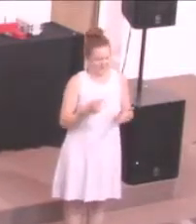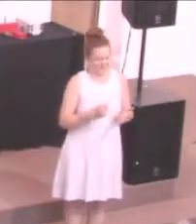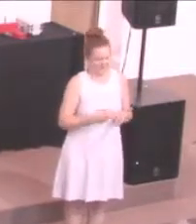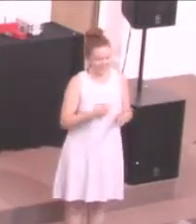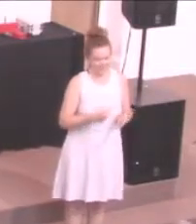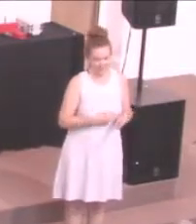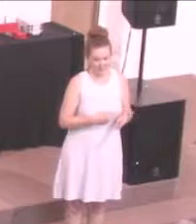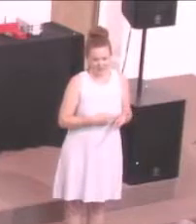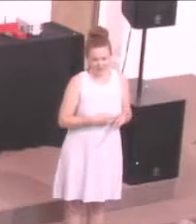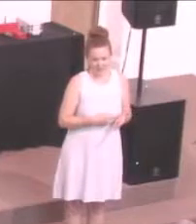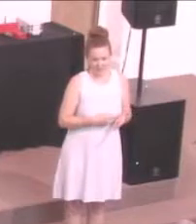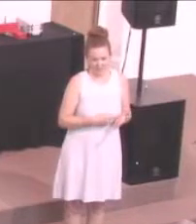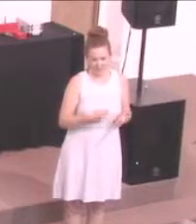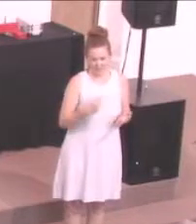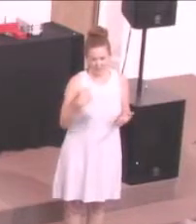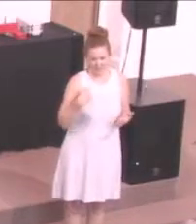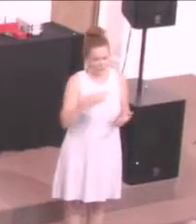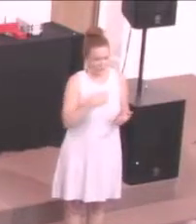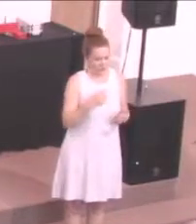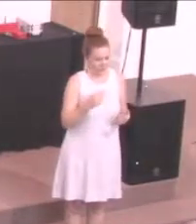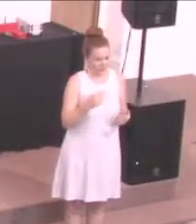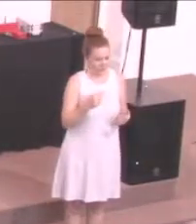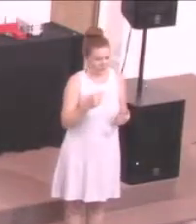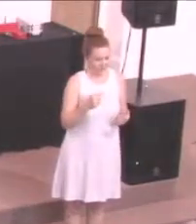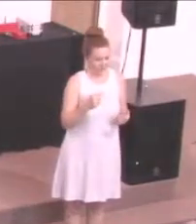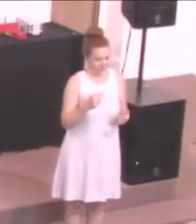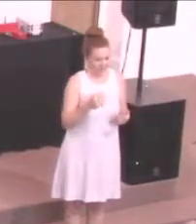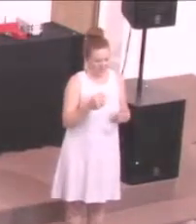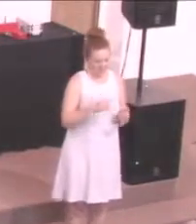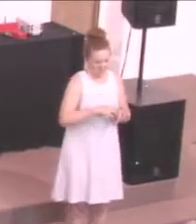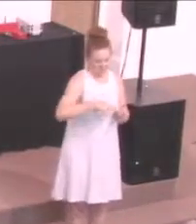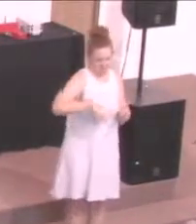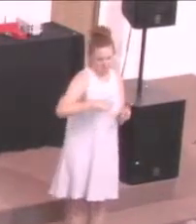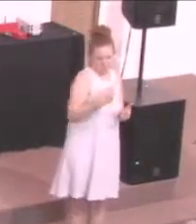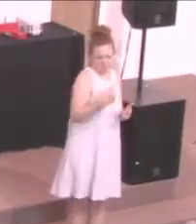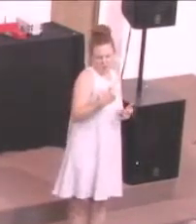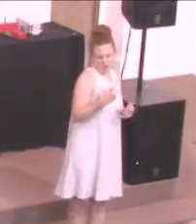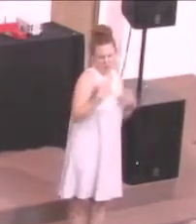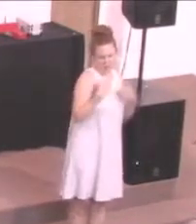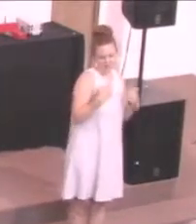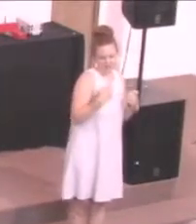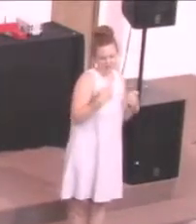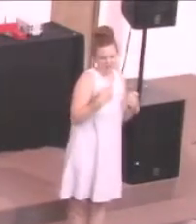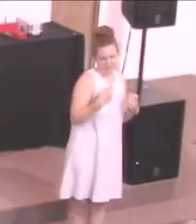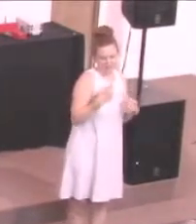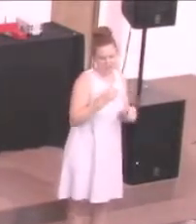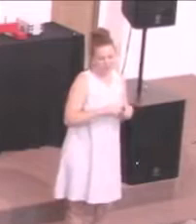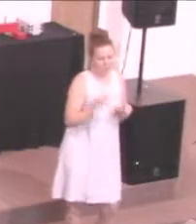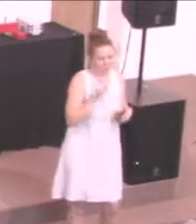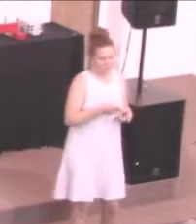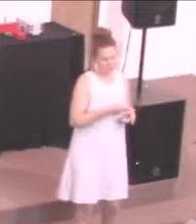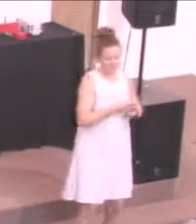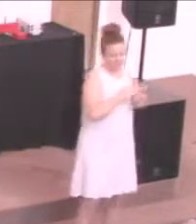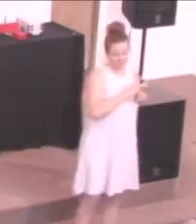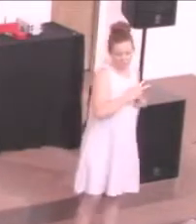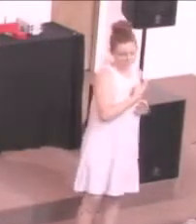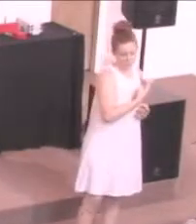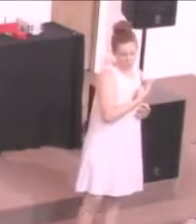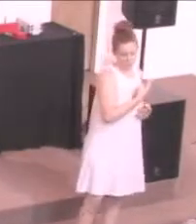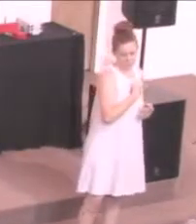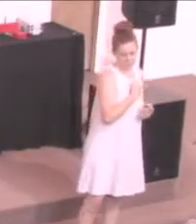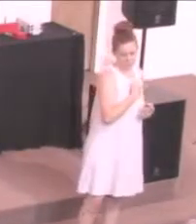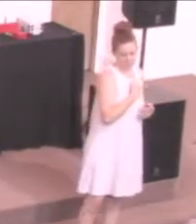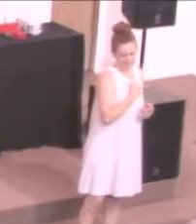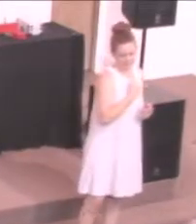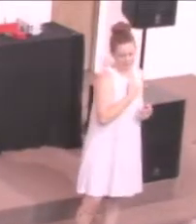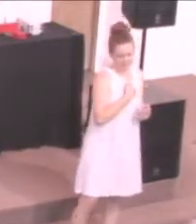Sometimes we'll throw off one or two, the ones everyone just saw, and we'll hold on to a couple. Everyone